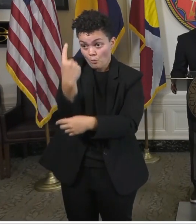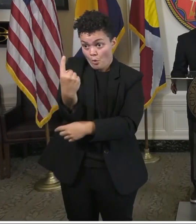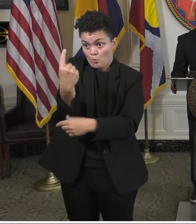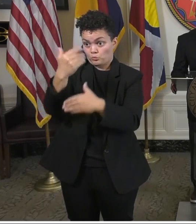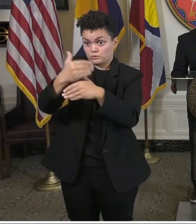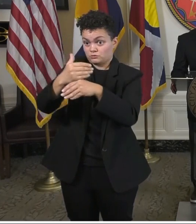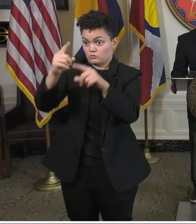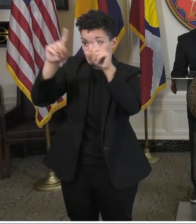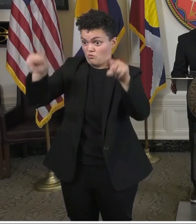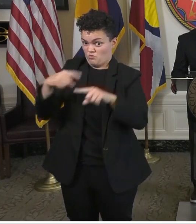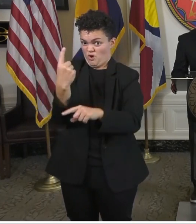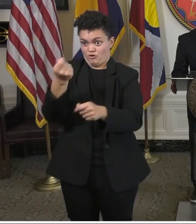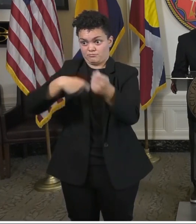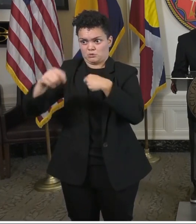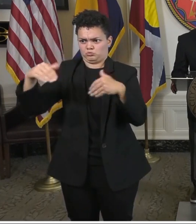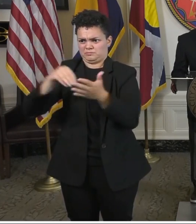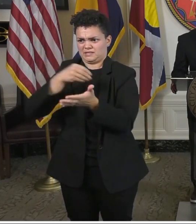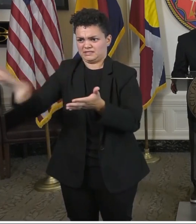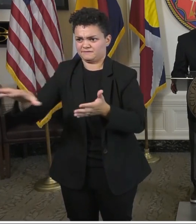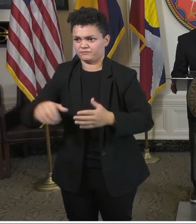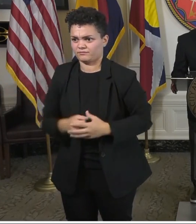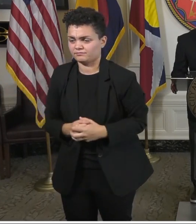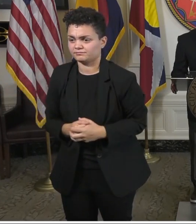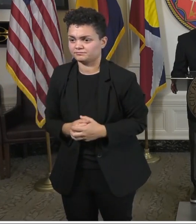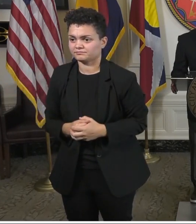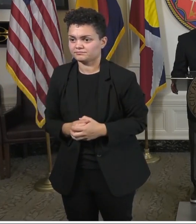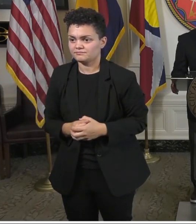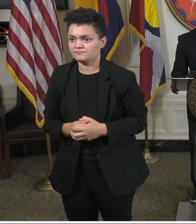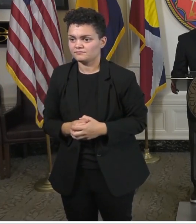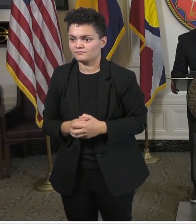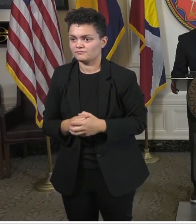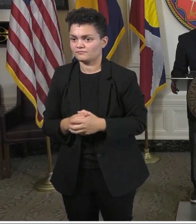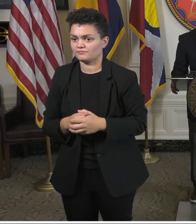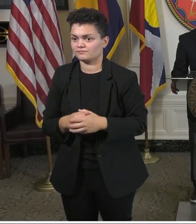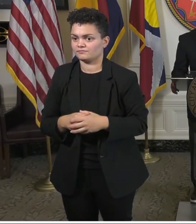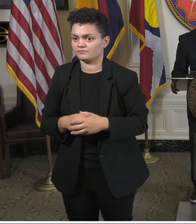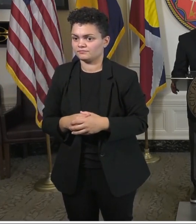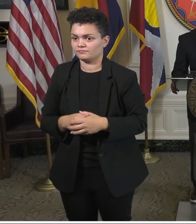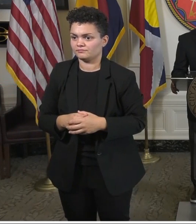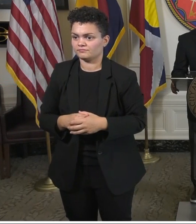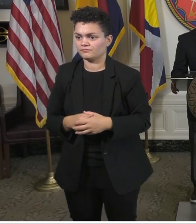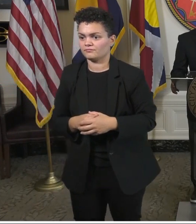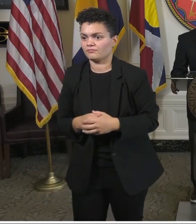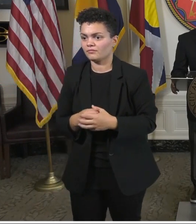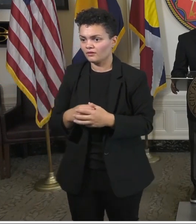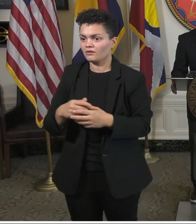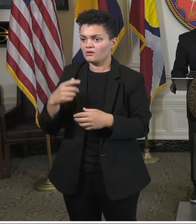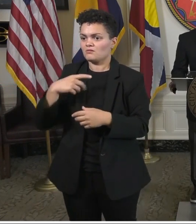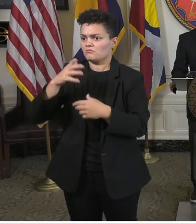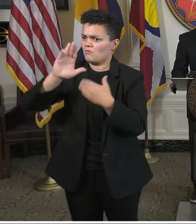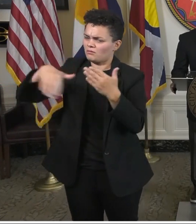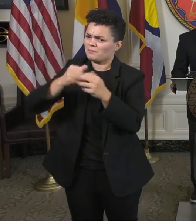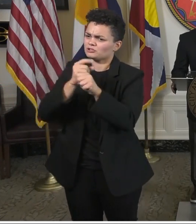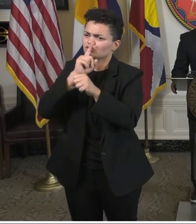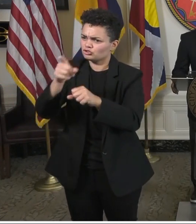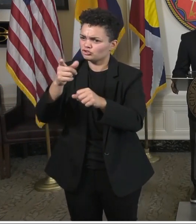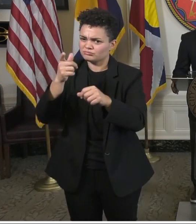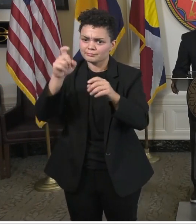there are other issues that we have to deal with. We have to make sure they comply with our National Historic Landmark standards. And so we're doing all of